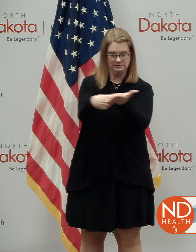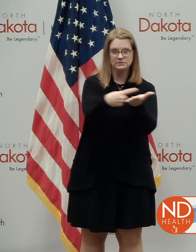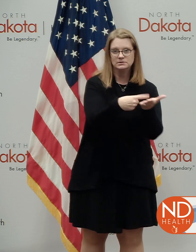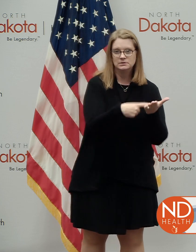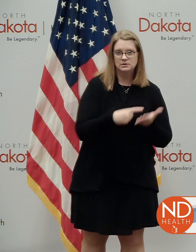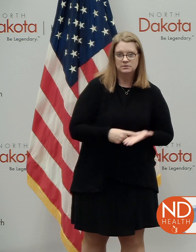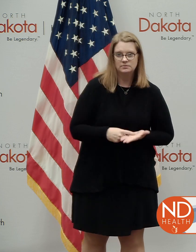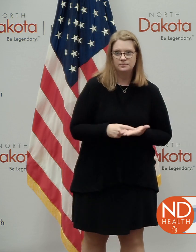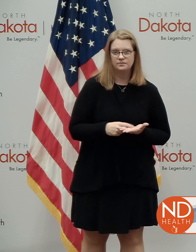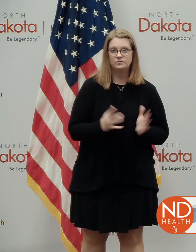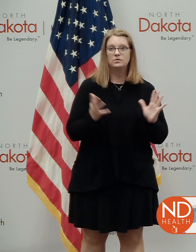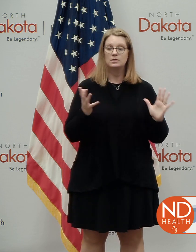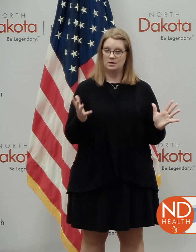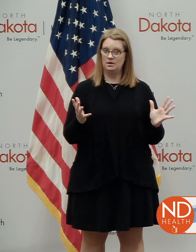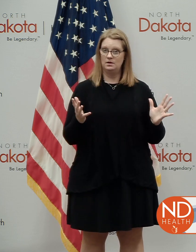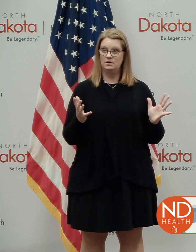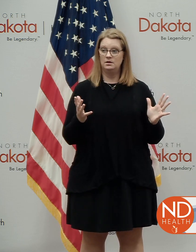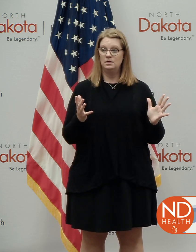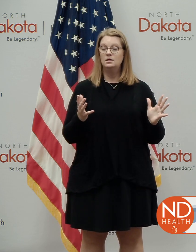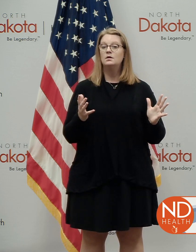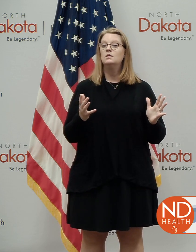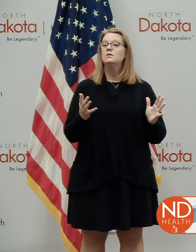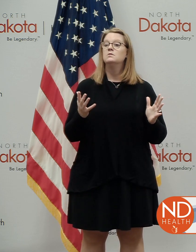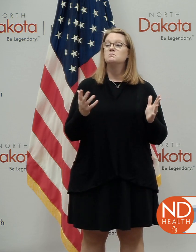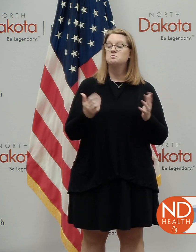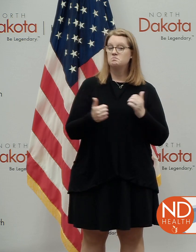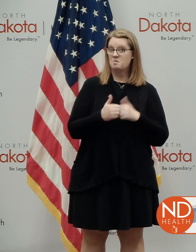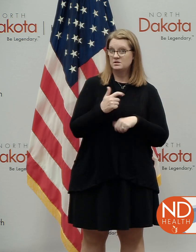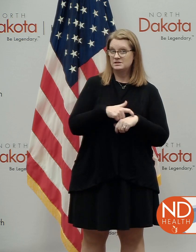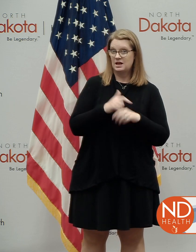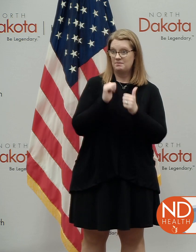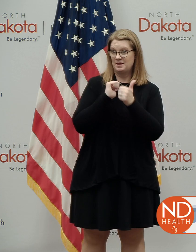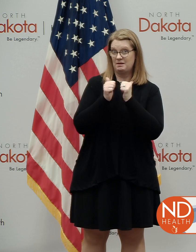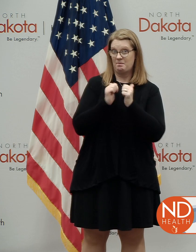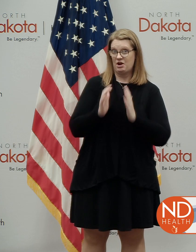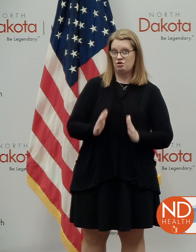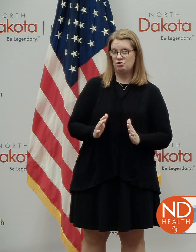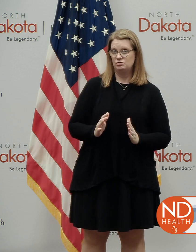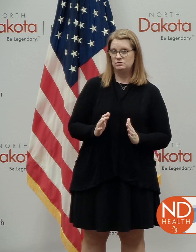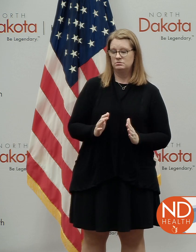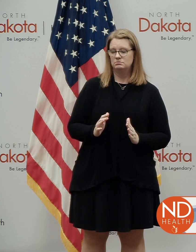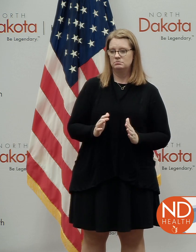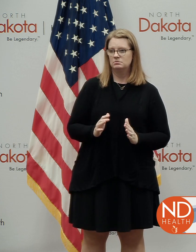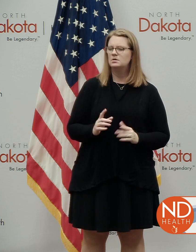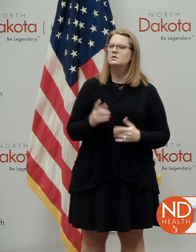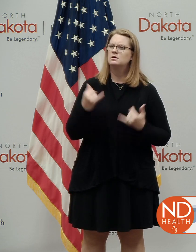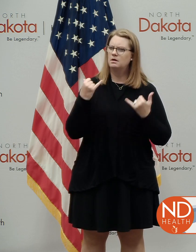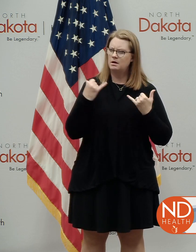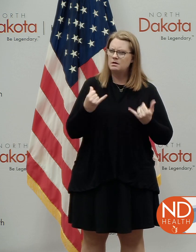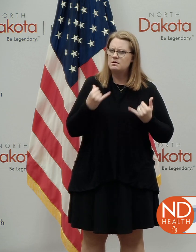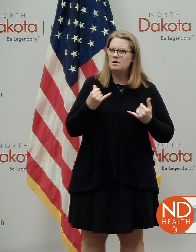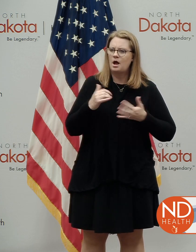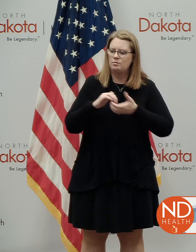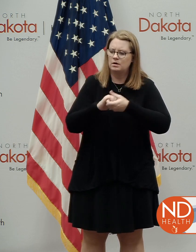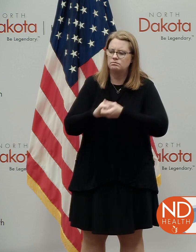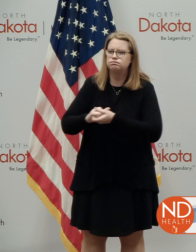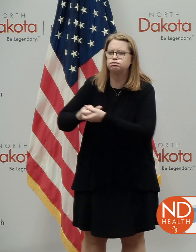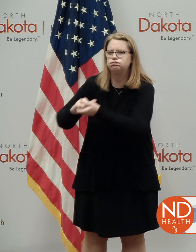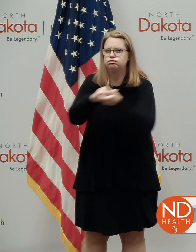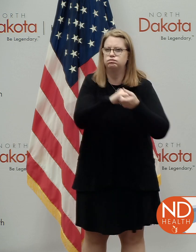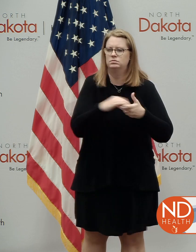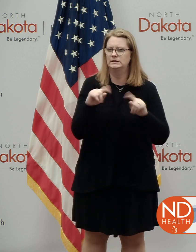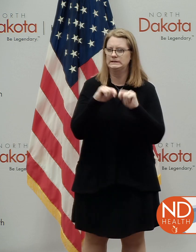that although competitors, we feel very linked and very much a team as we serve our state.